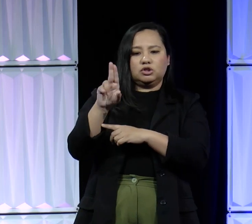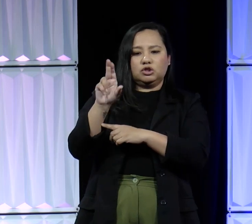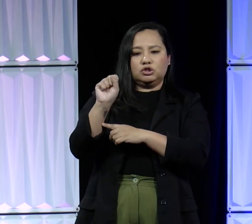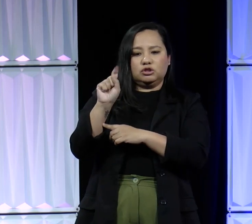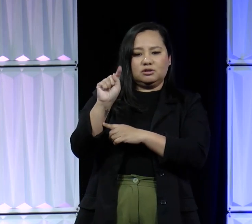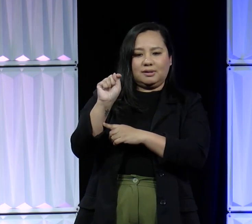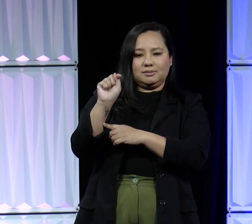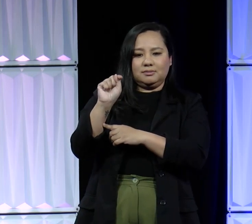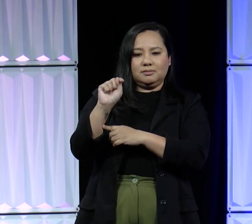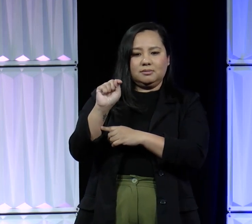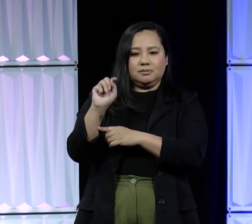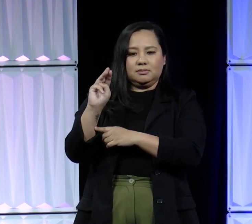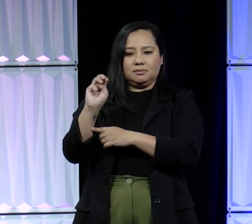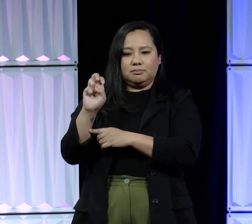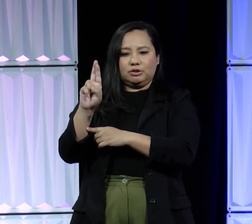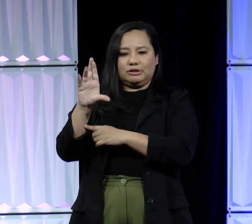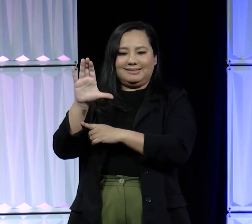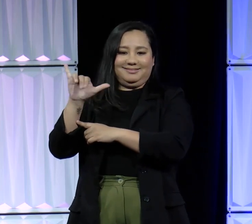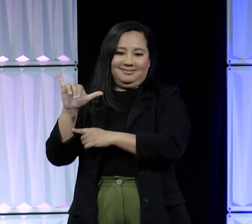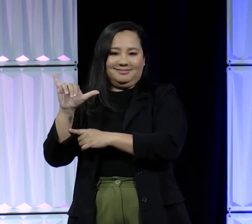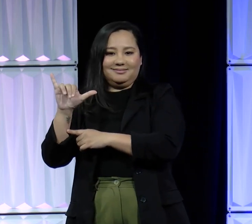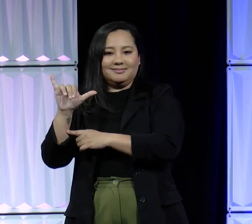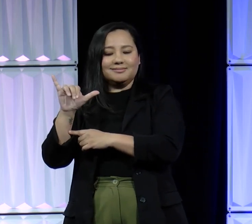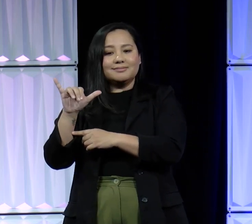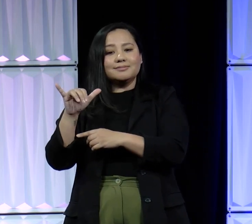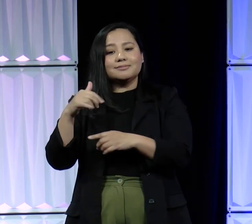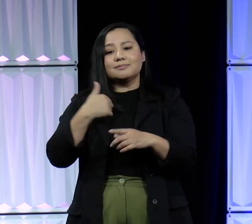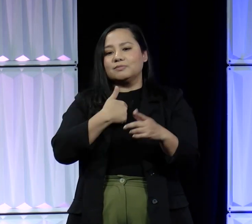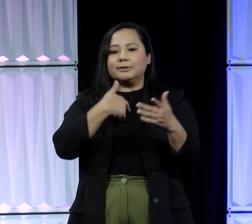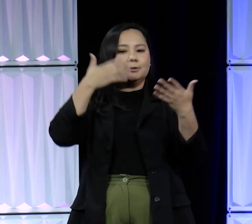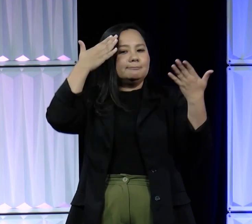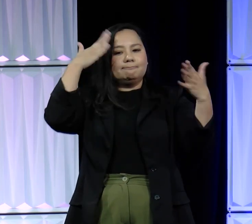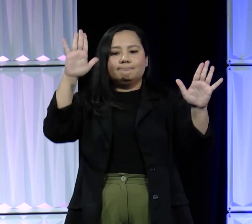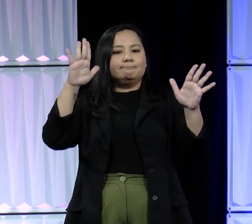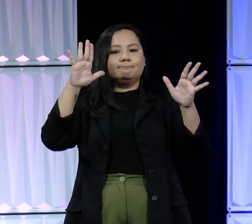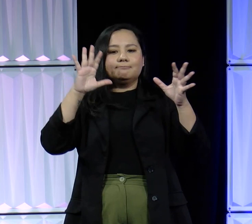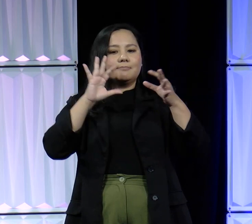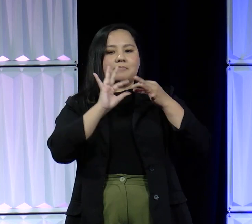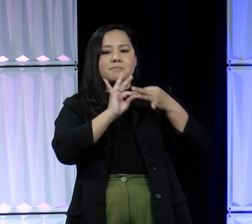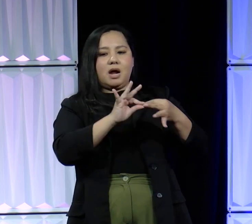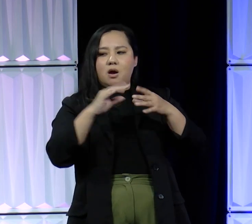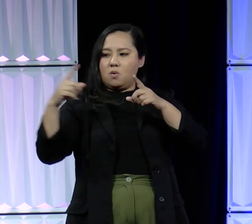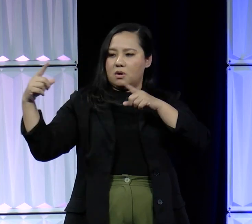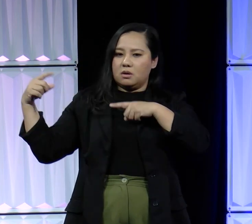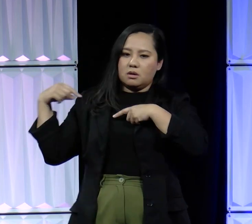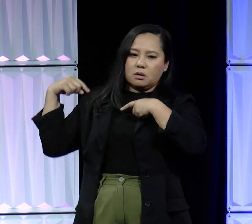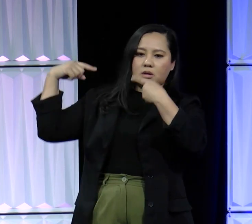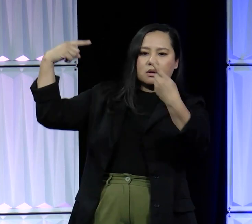history. We don't know about the centuries of racial injustice."